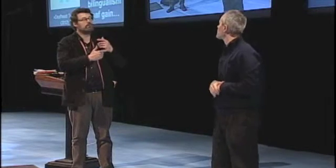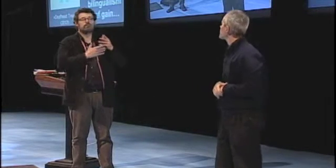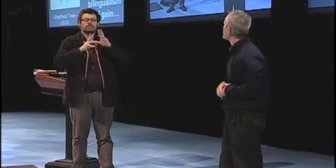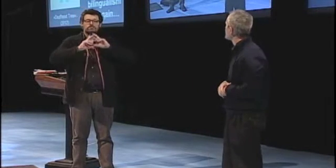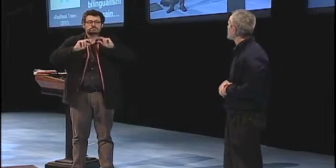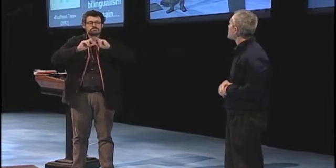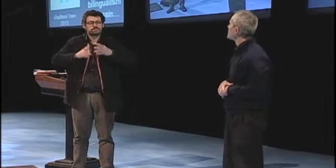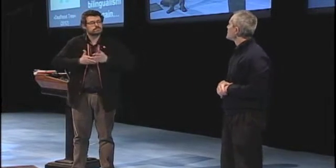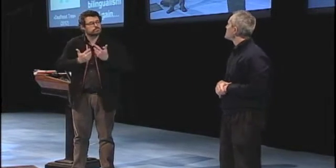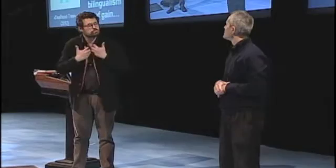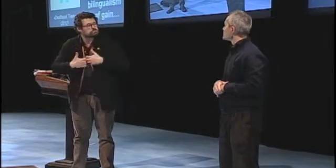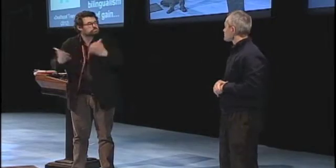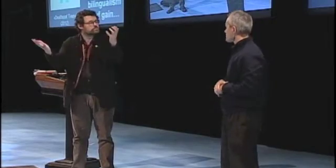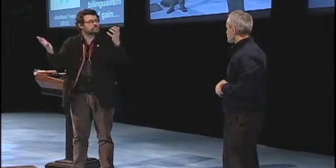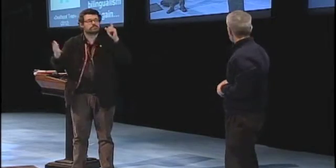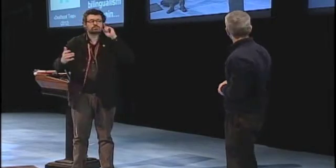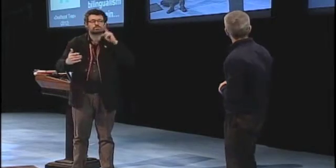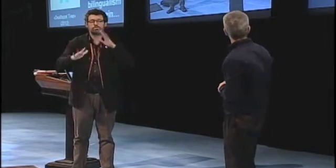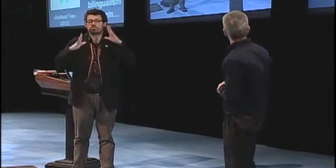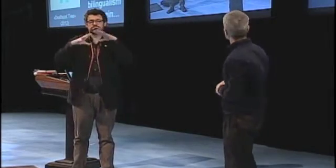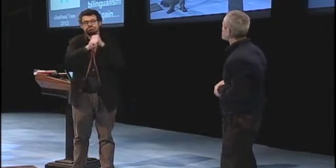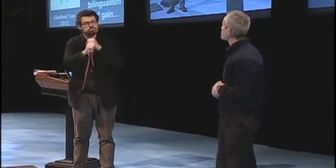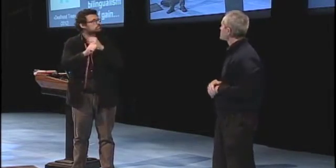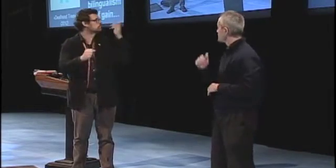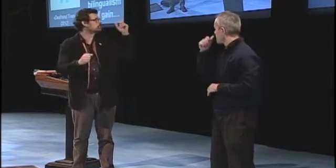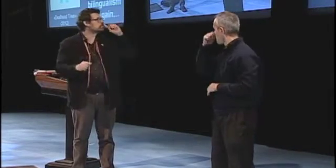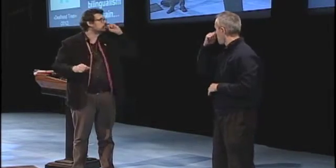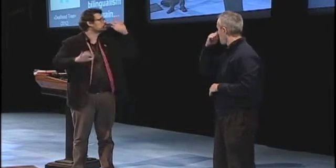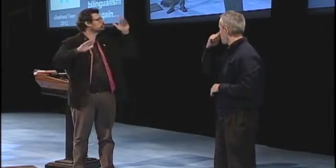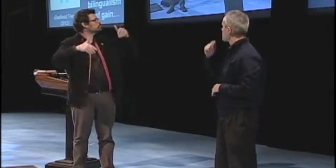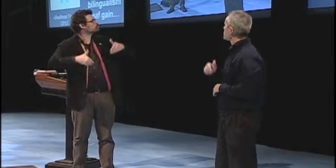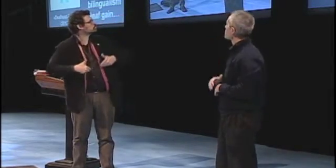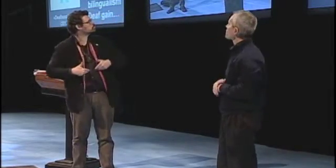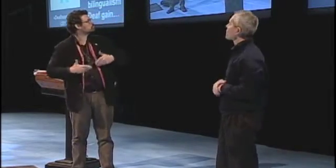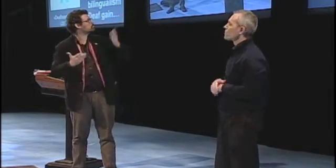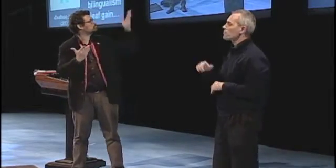so that they can absorb the ideas and pass them on.